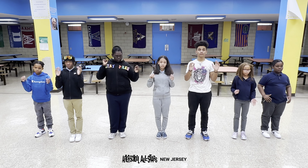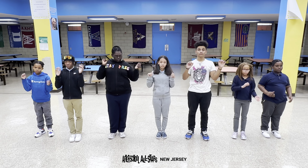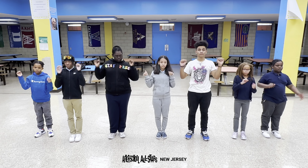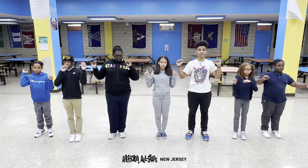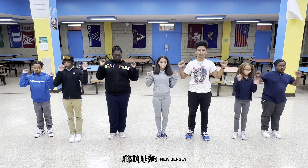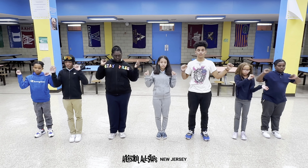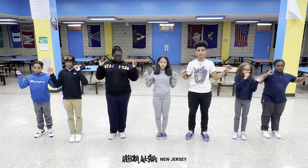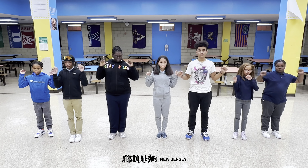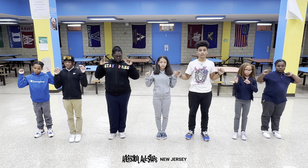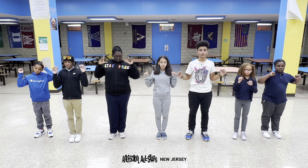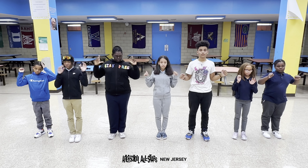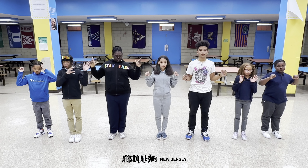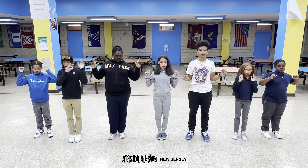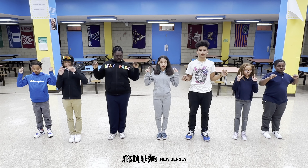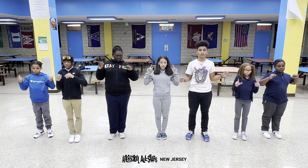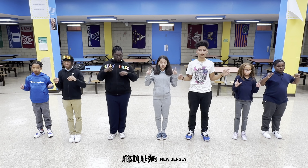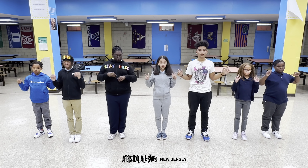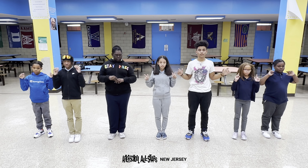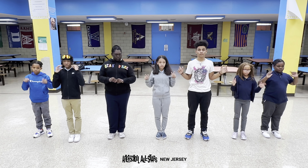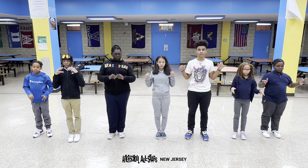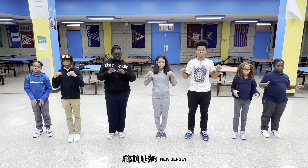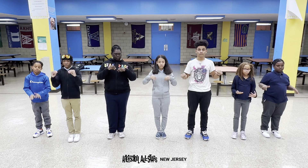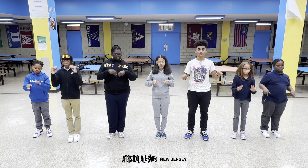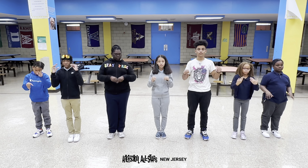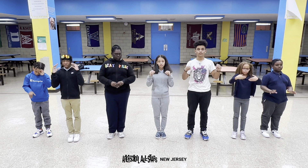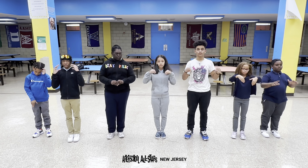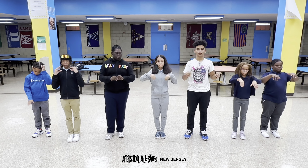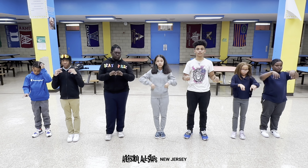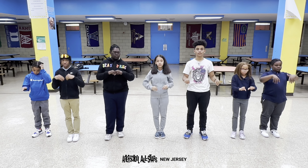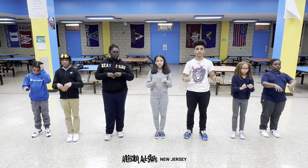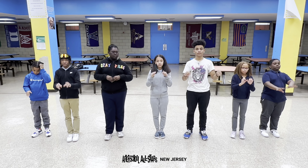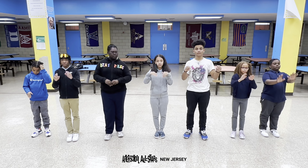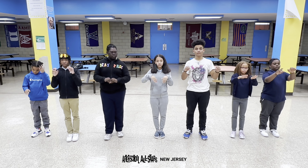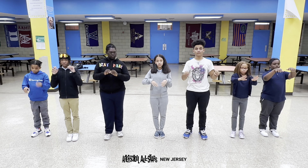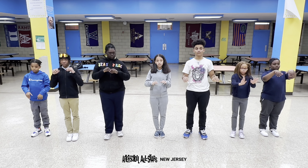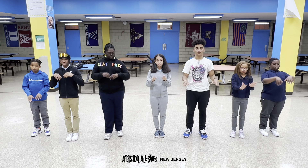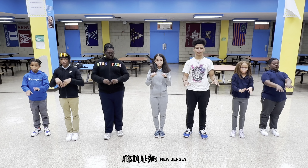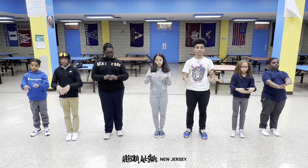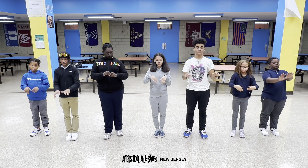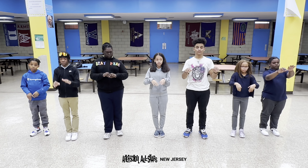resound, loud as the rolling sea.